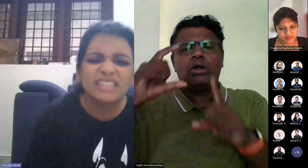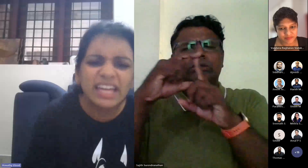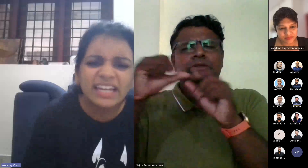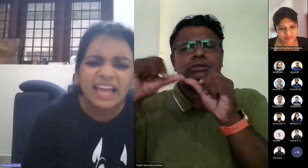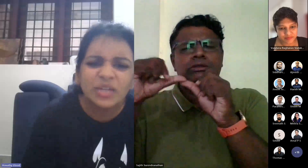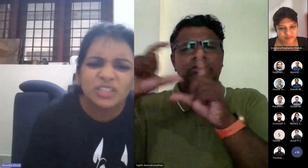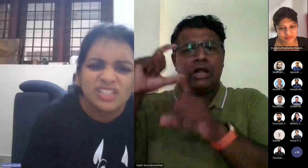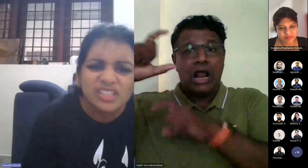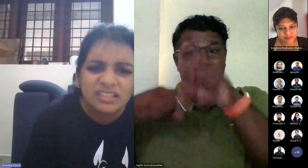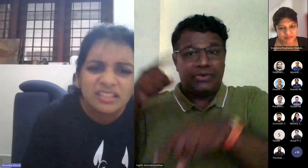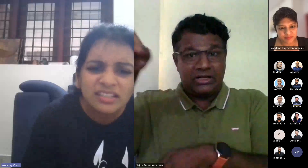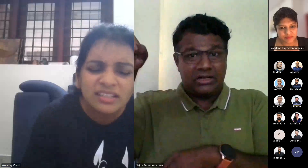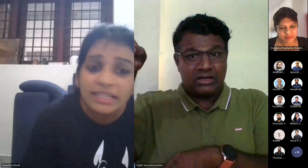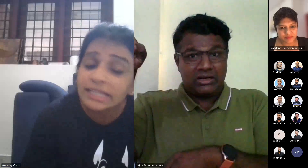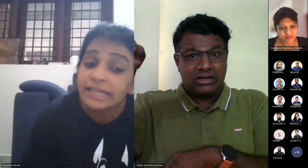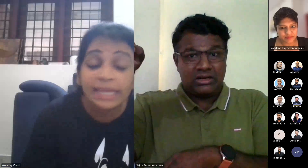So in sign language,